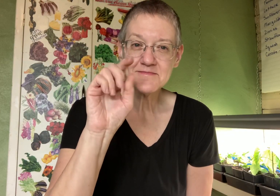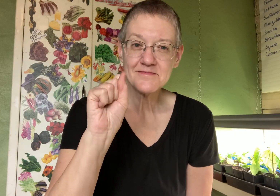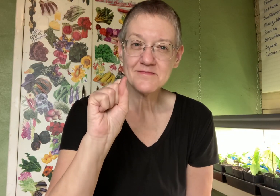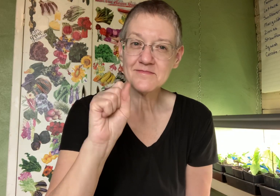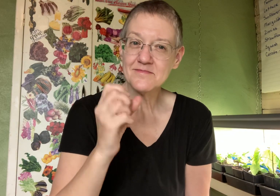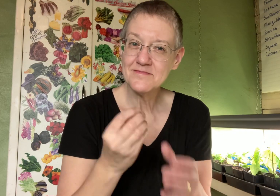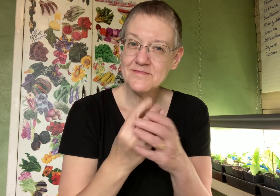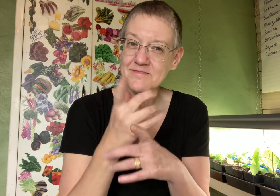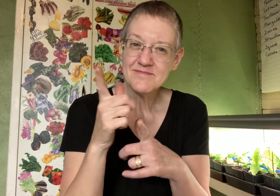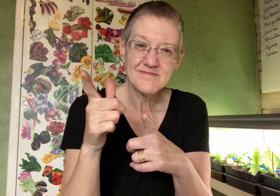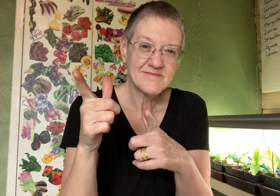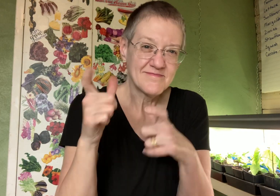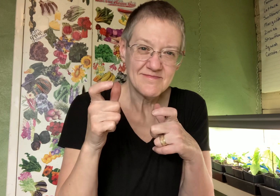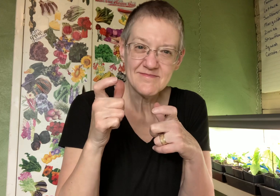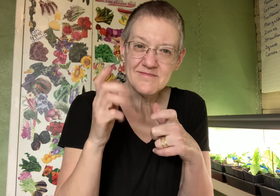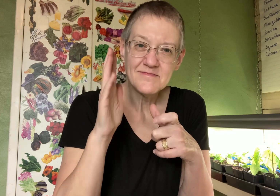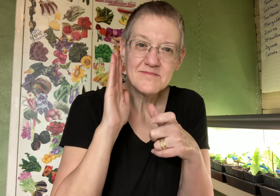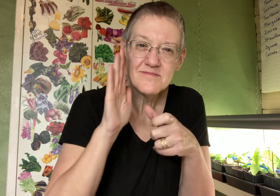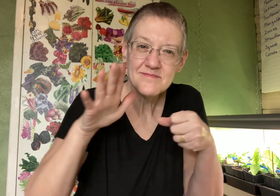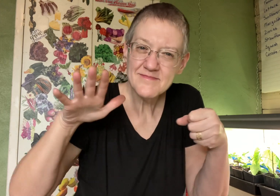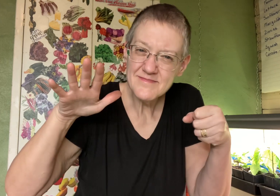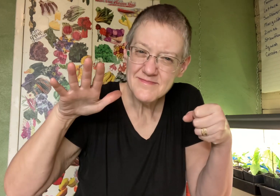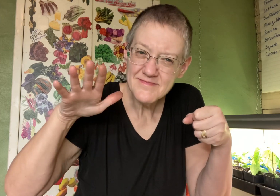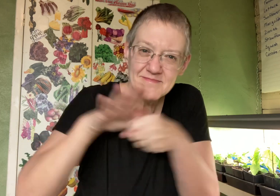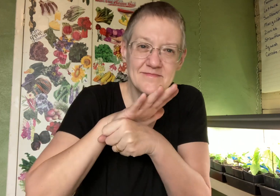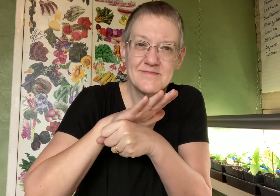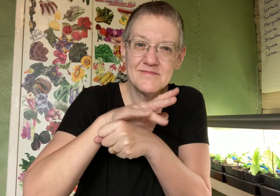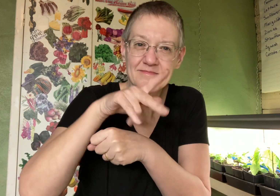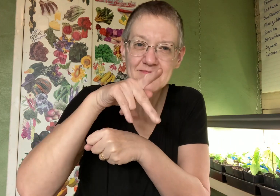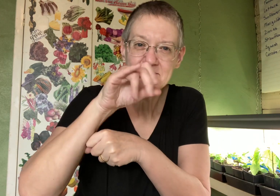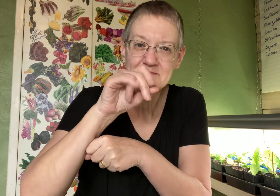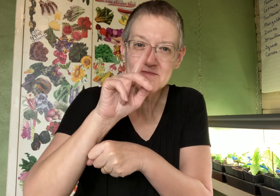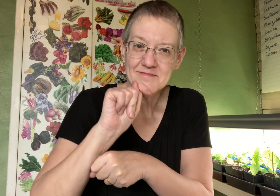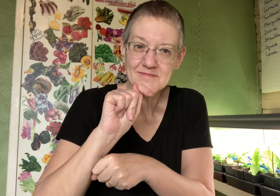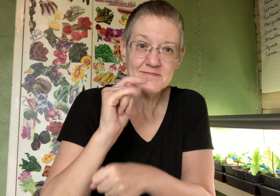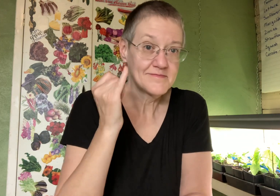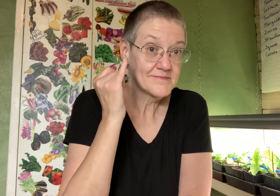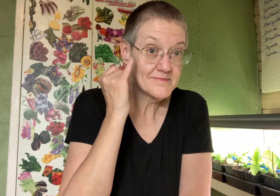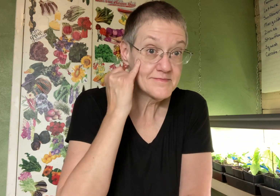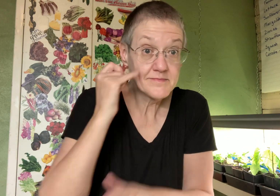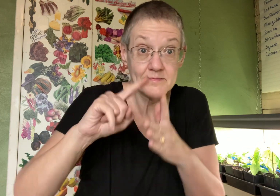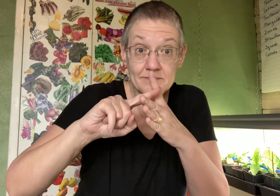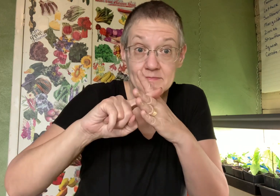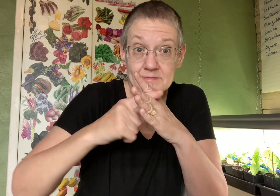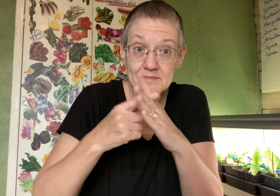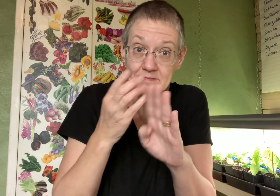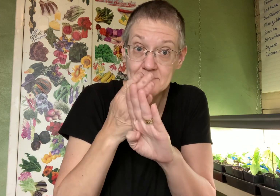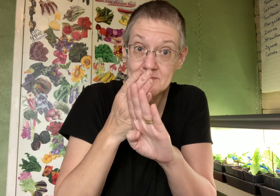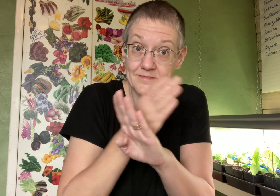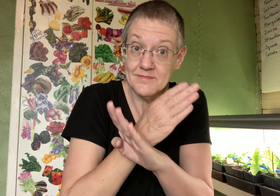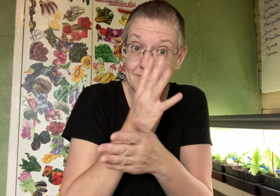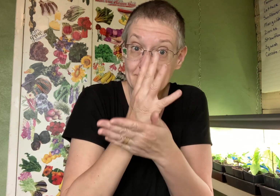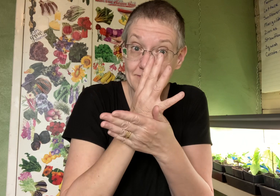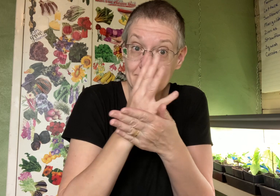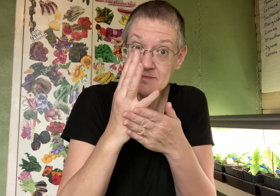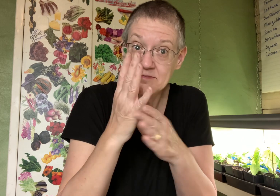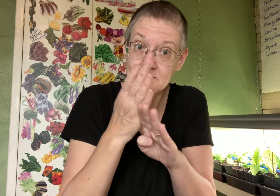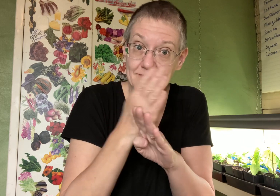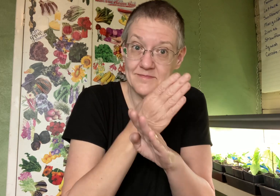Now, basil roots grow really quickly and they can really fill up a pot. So if you're starting your